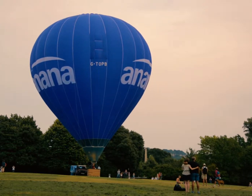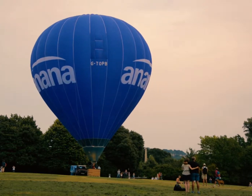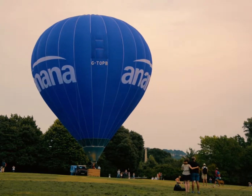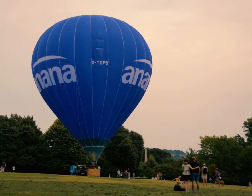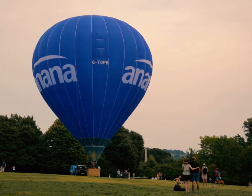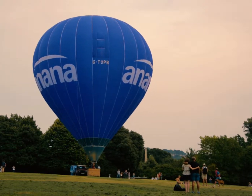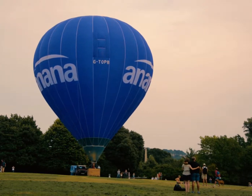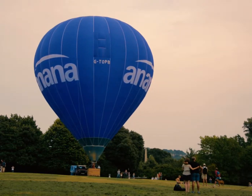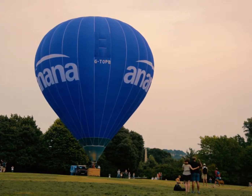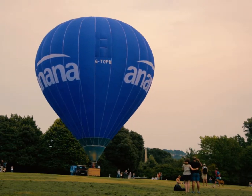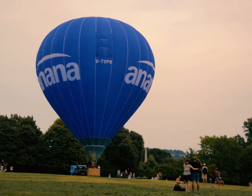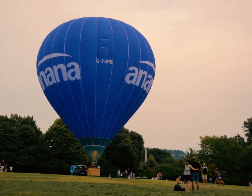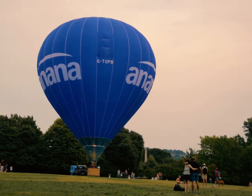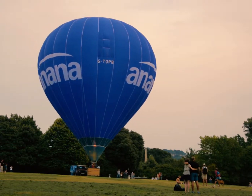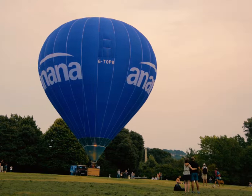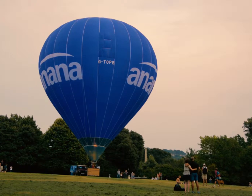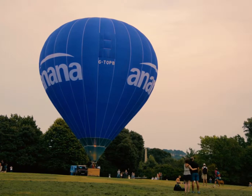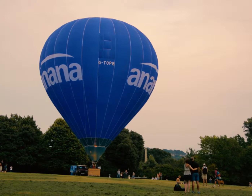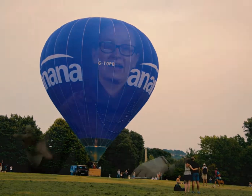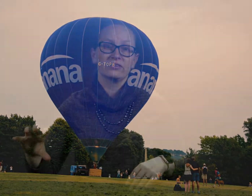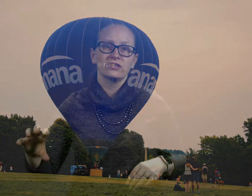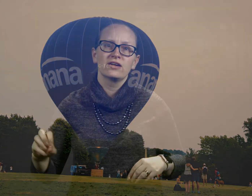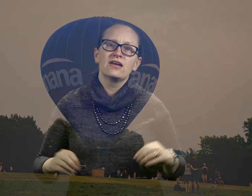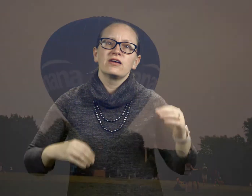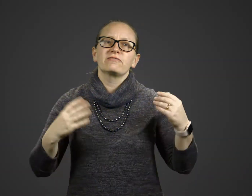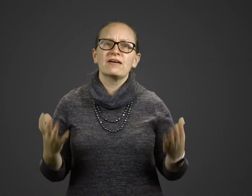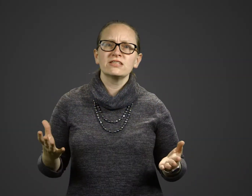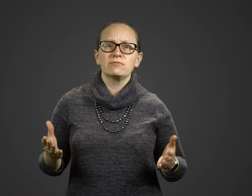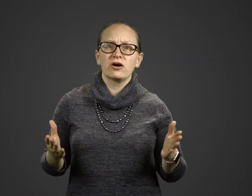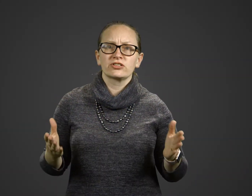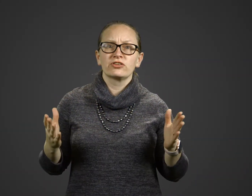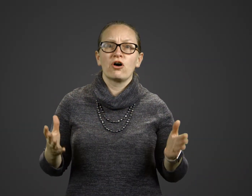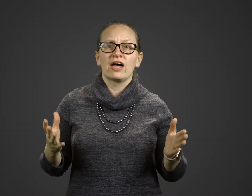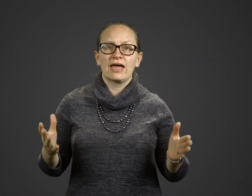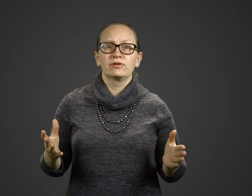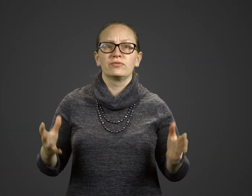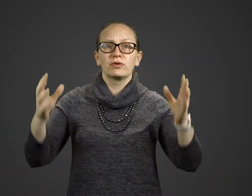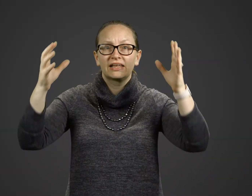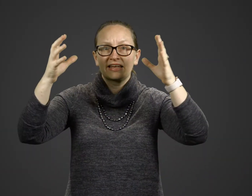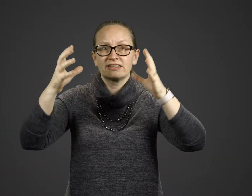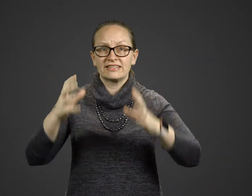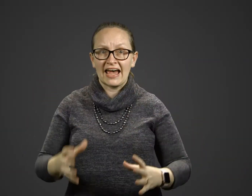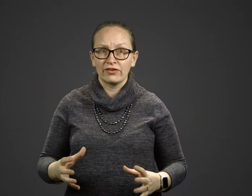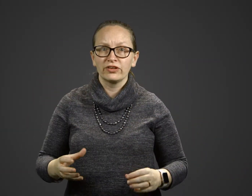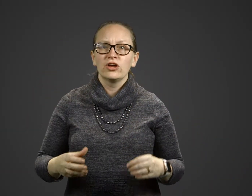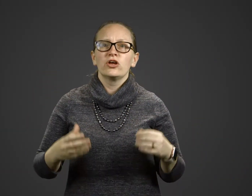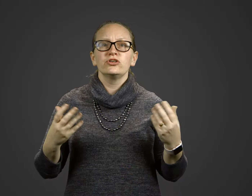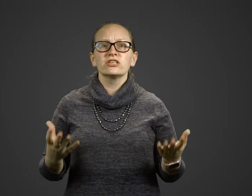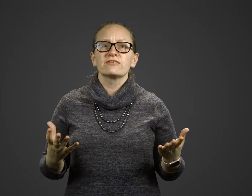lifts off, floats, and then returns to the ground. Gravity works on the hot air balloon, pulling it down. Newton's